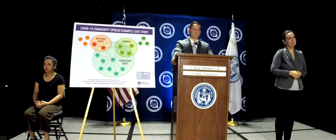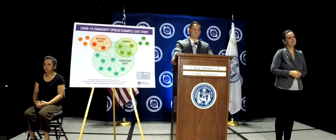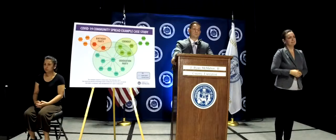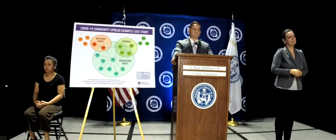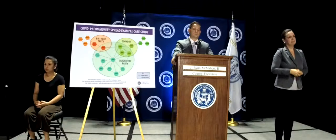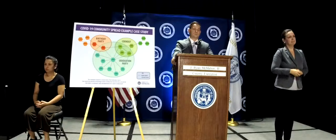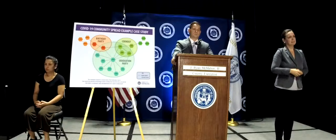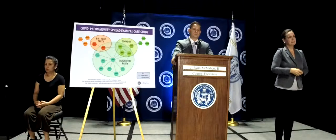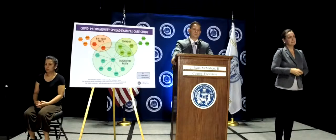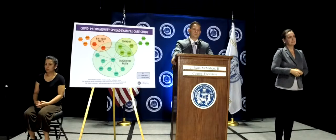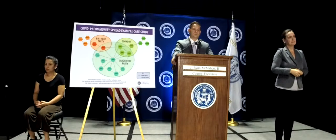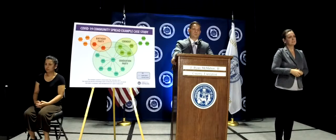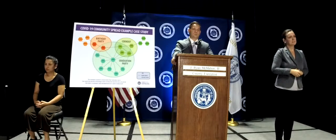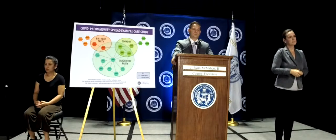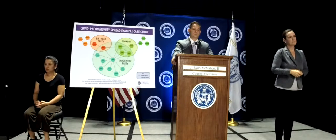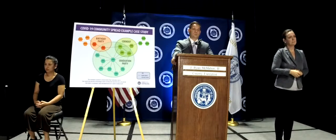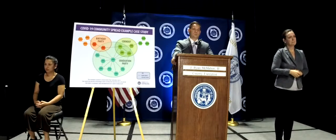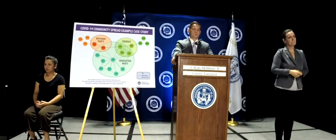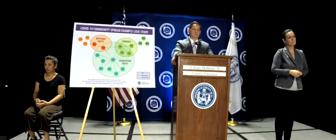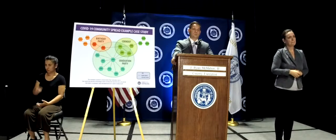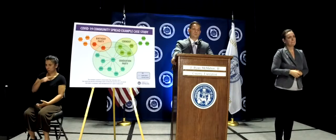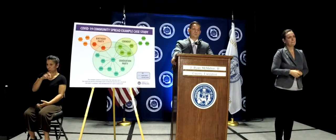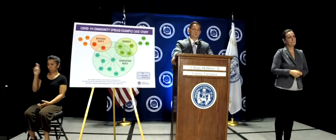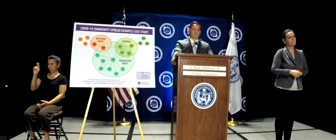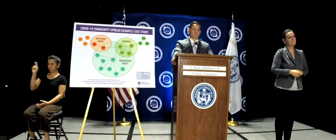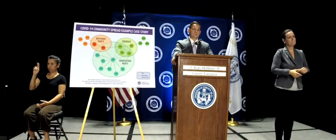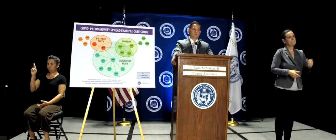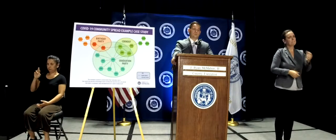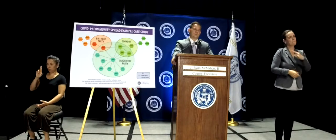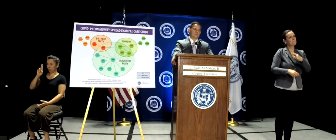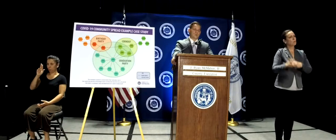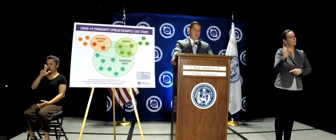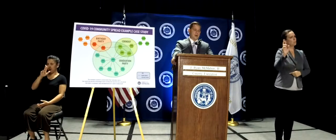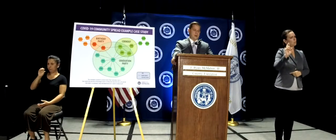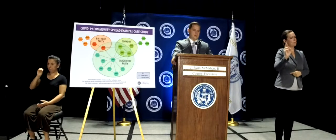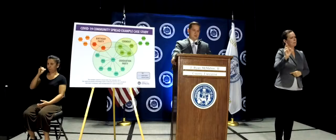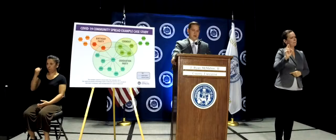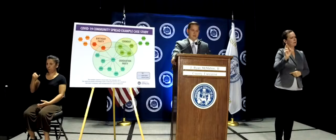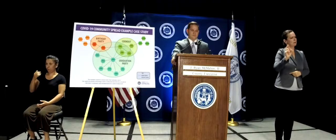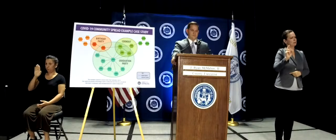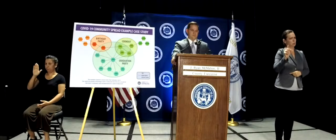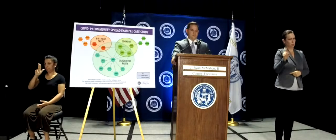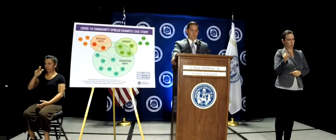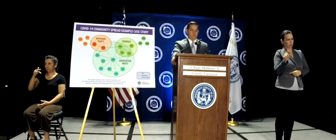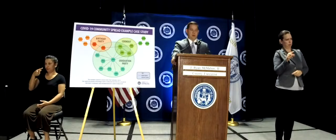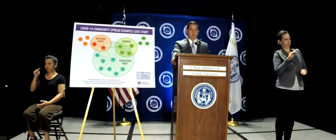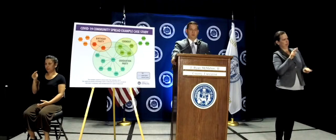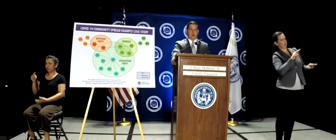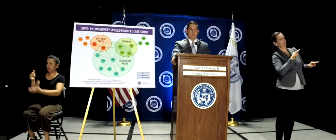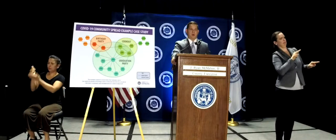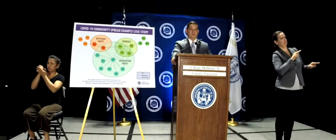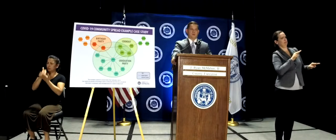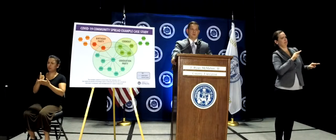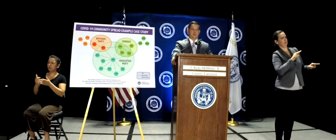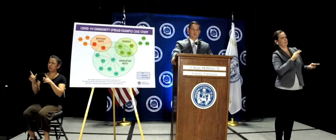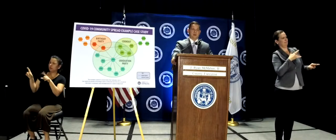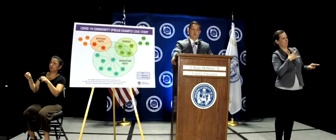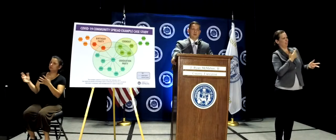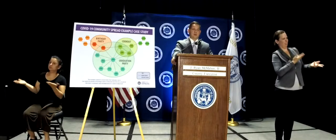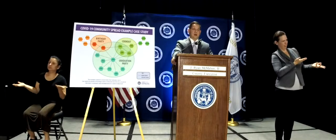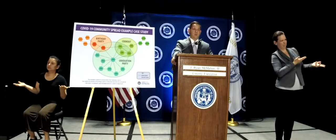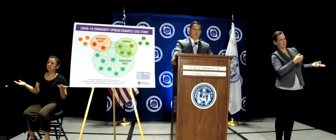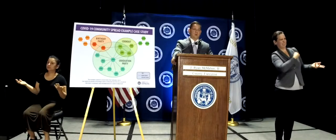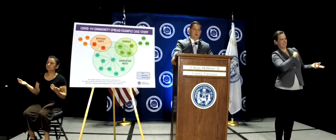the Republican majority leader, but needing help from the Senate minority leader who's a Democrat? Yeah, I've been pretty bipartisan over the years,